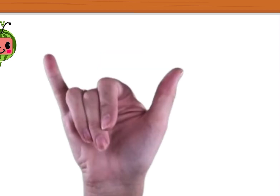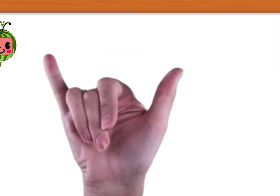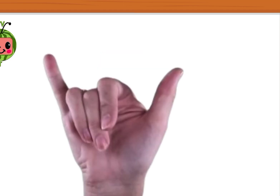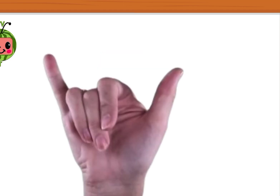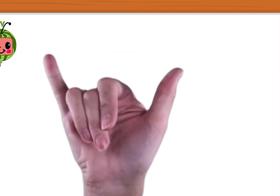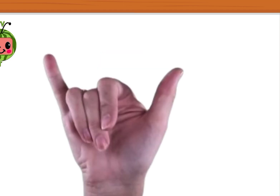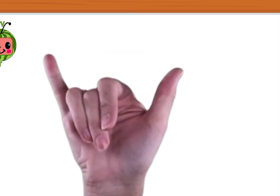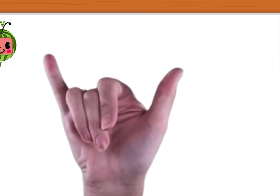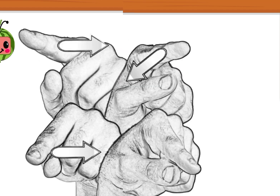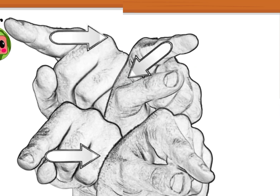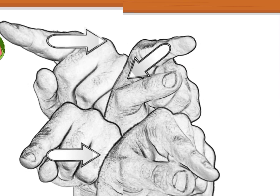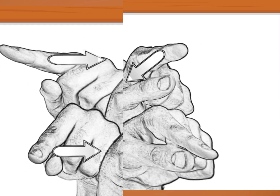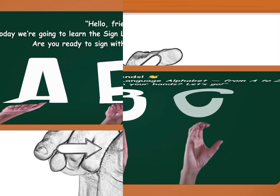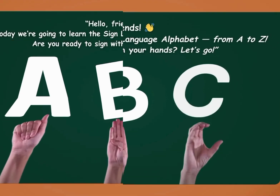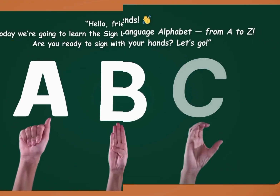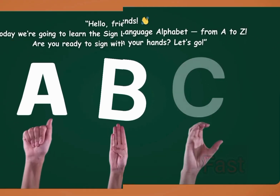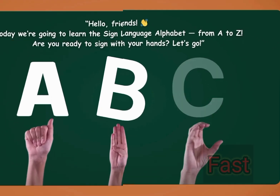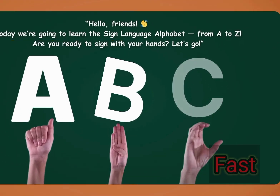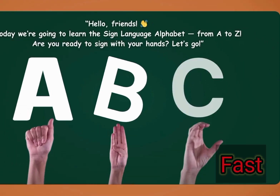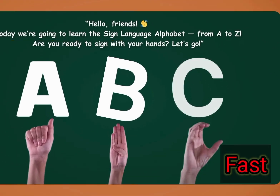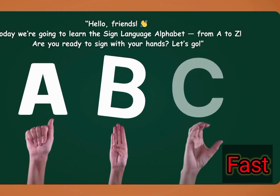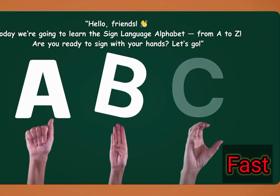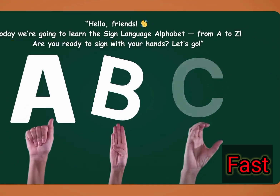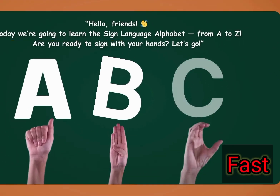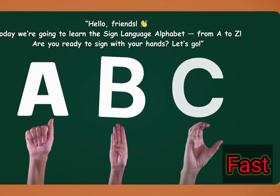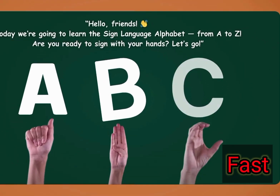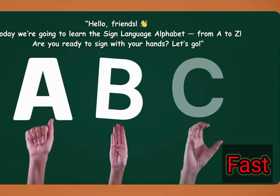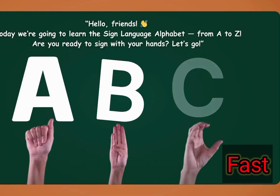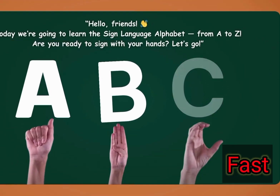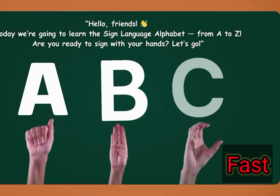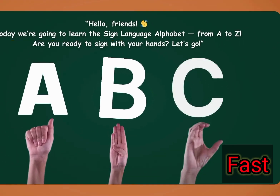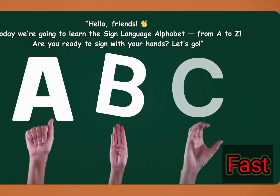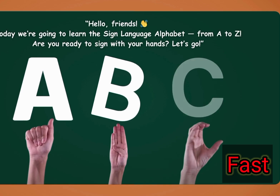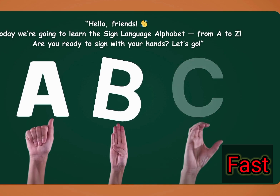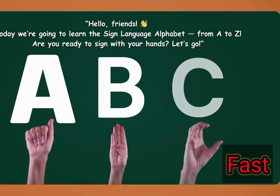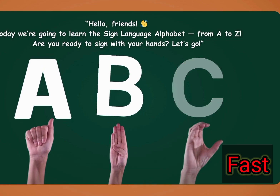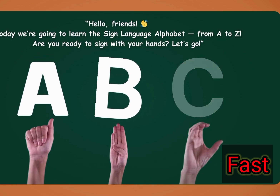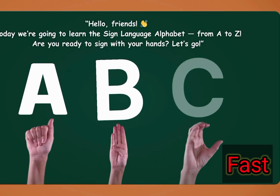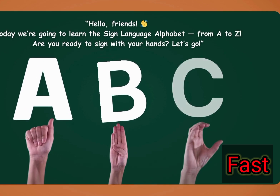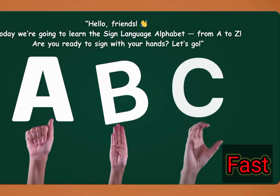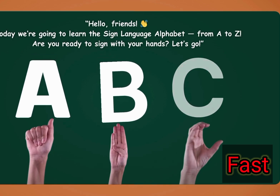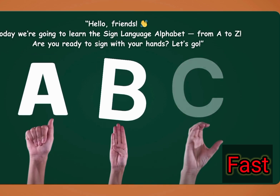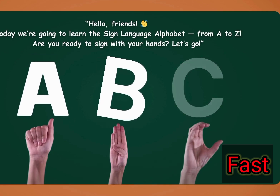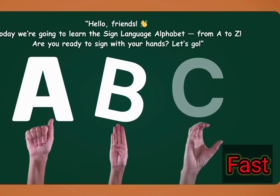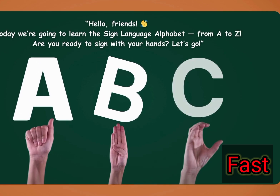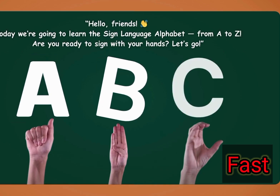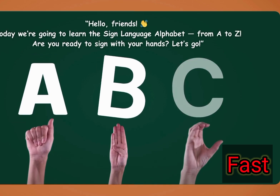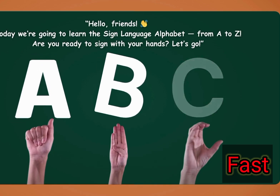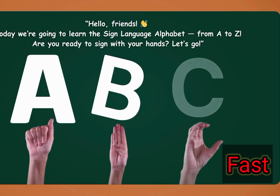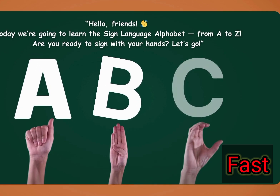Y, and Z. Hello, friends. Today we're going to learn the sign language alphabet from A to Z. Are you ready to sign with